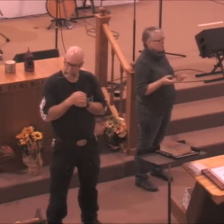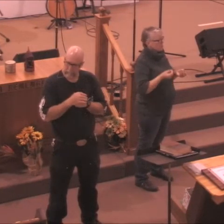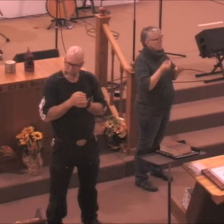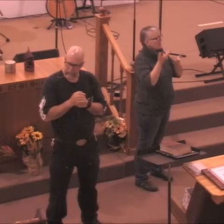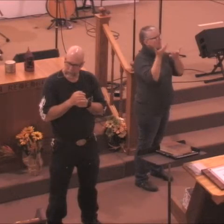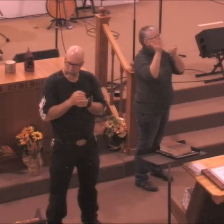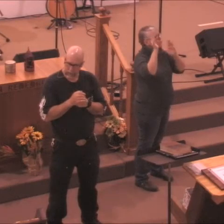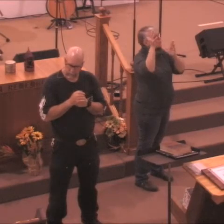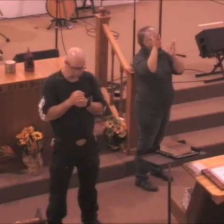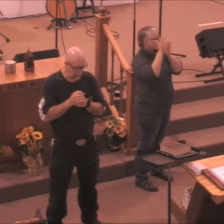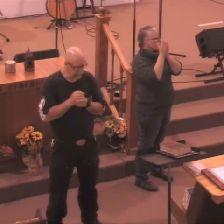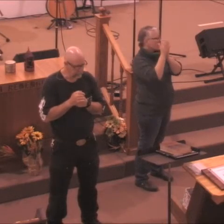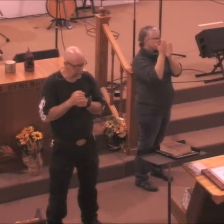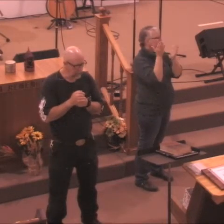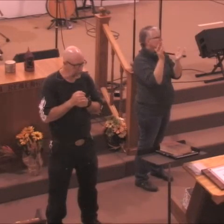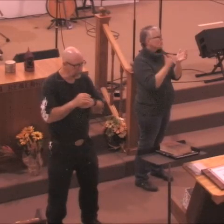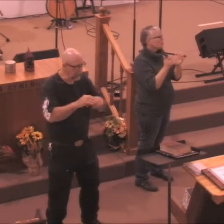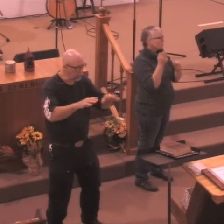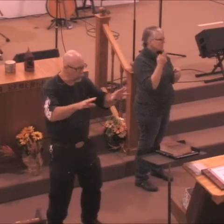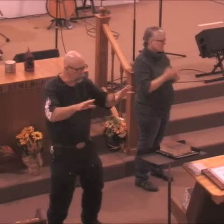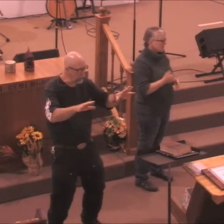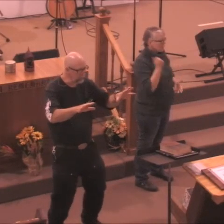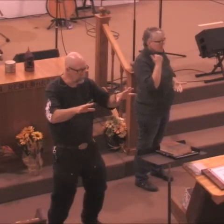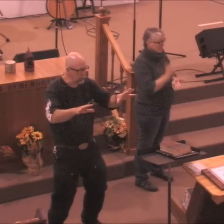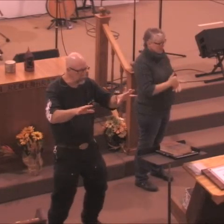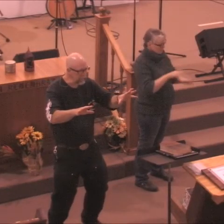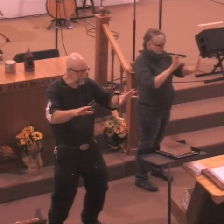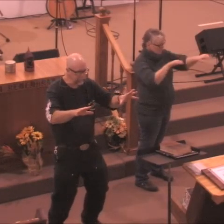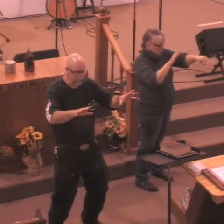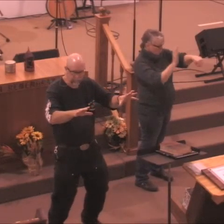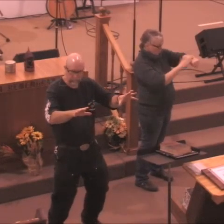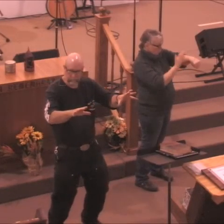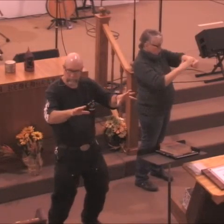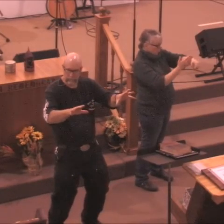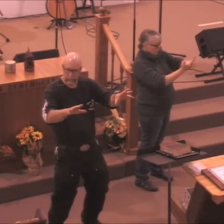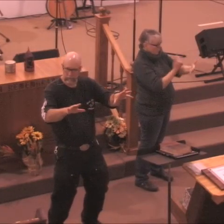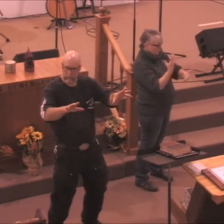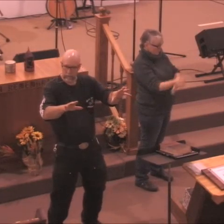name. Amen. Now, can I warn you before you leave?